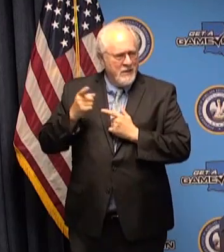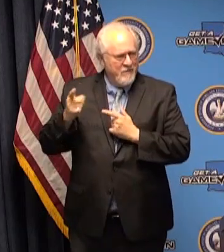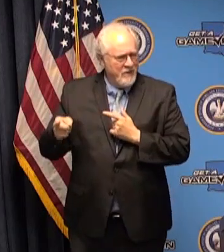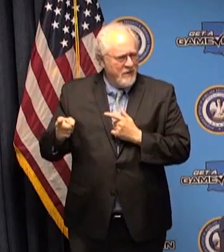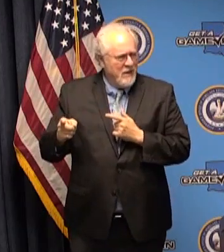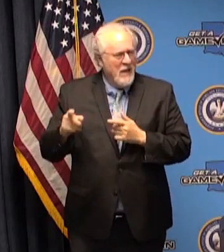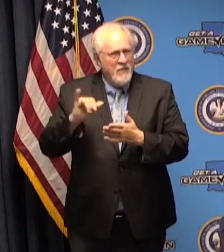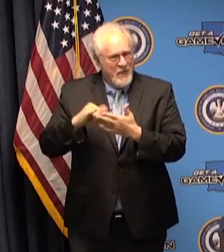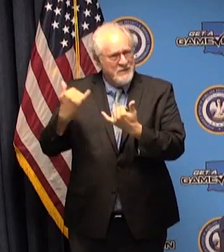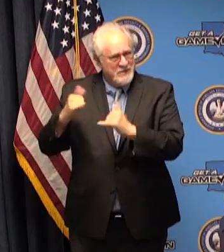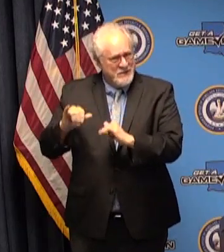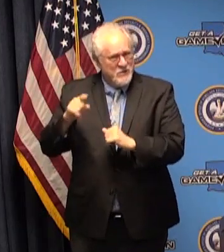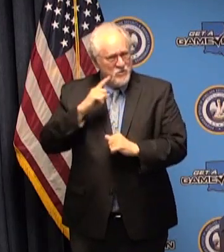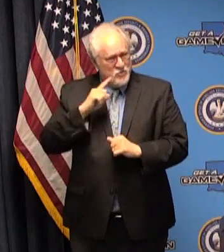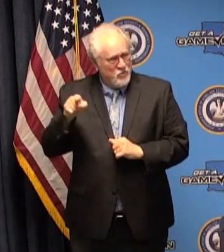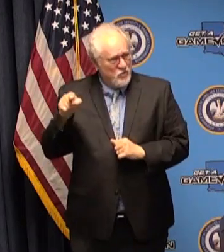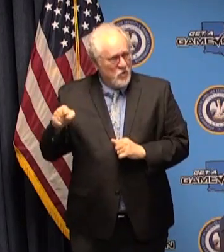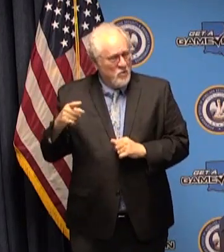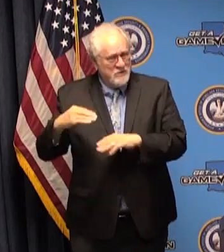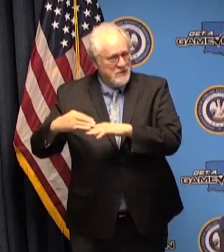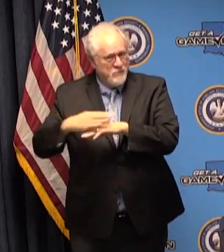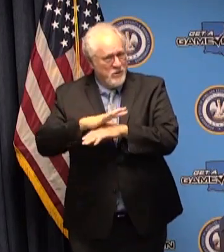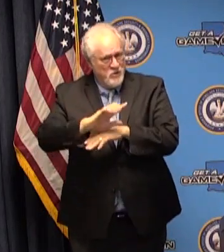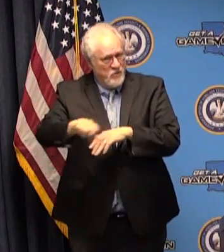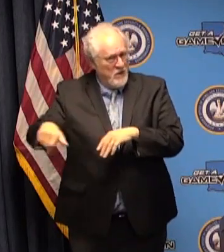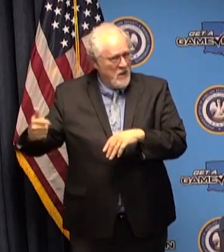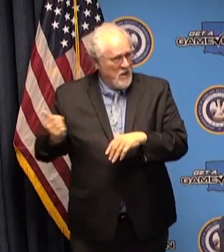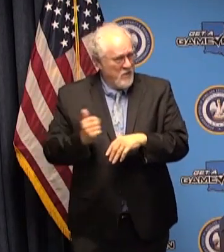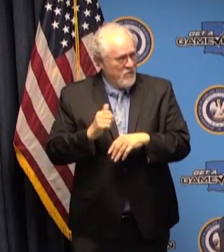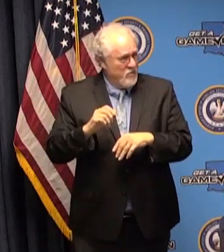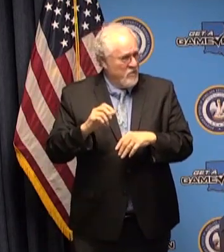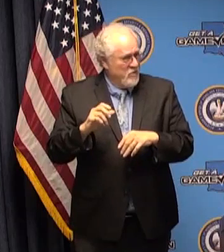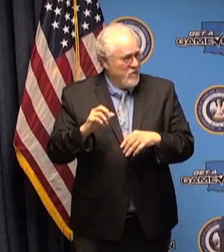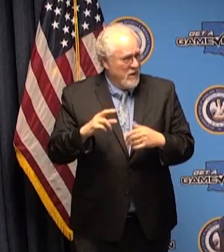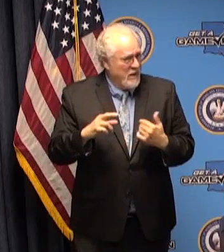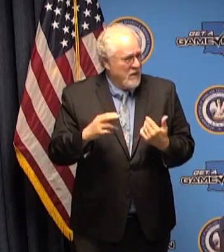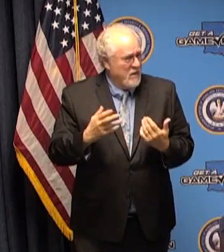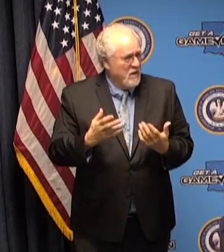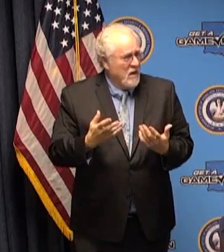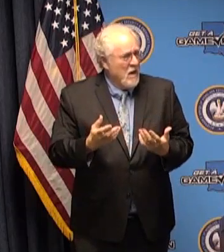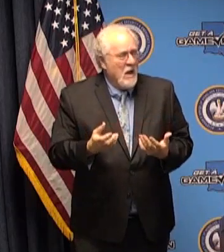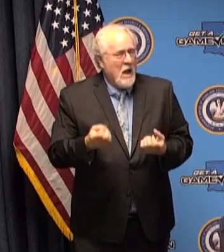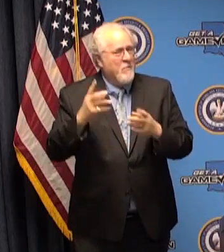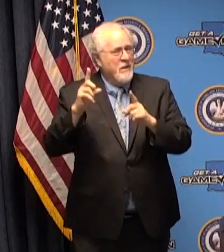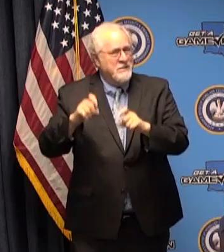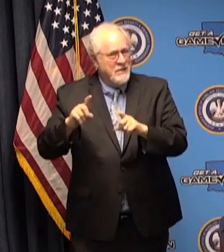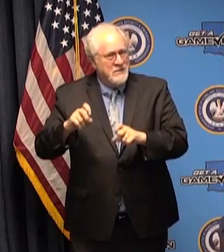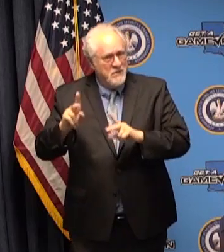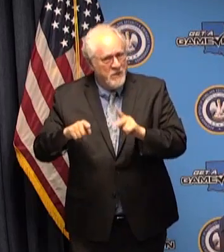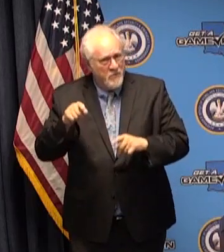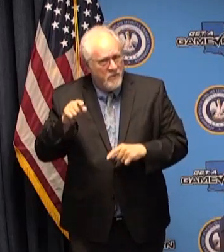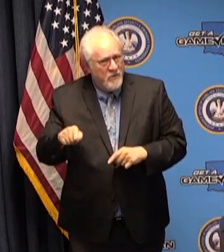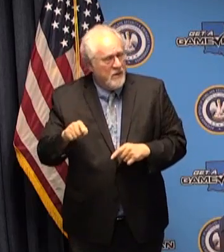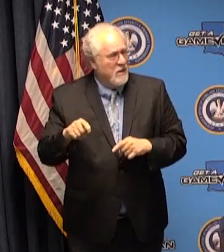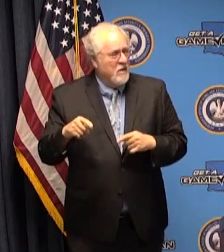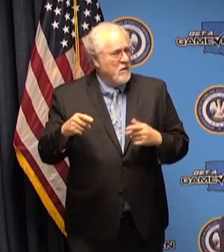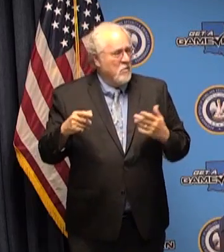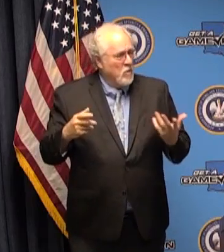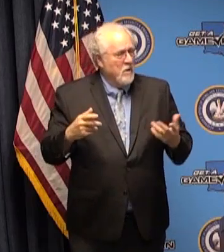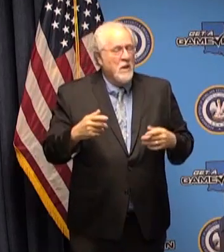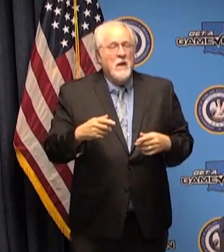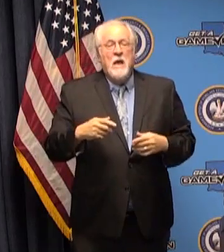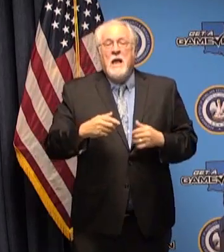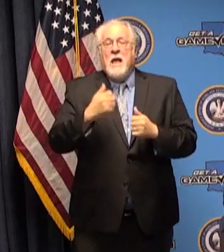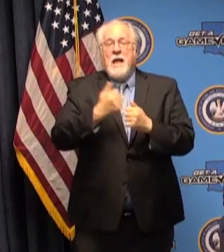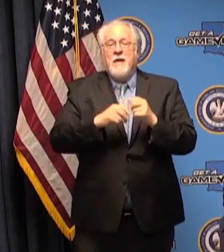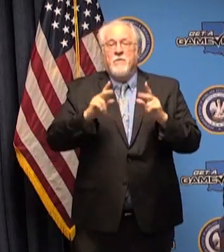that facility. Is that still the case? Has it spread to other parts of the facility? And could you also give us an update on how many people have been tested and whether that's still ongoing?